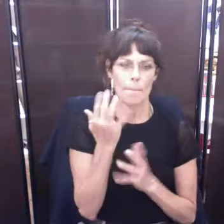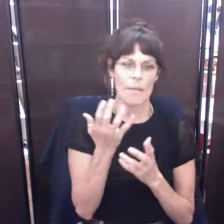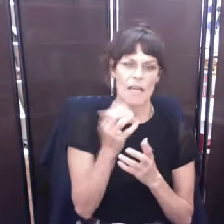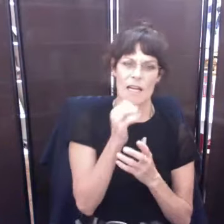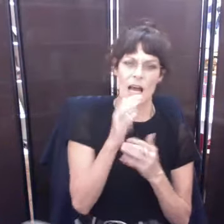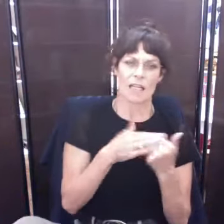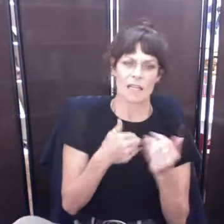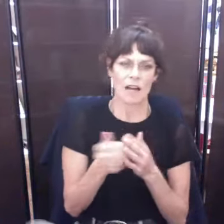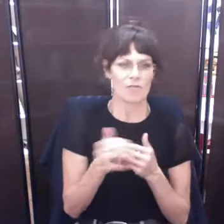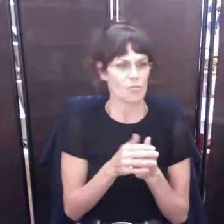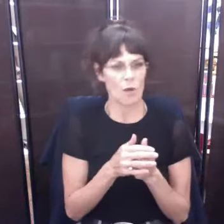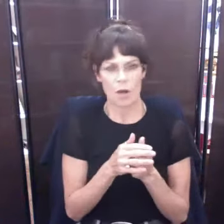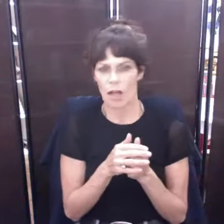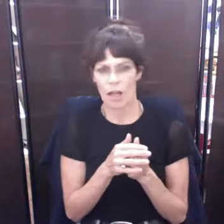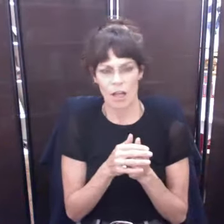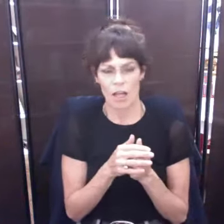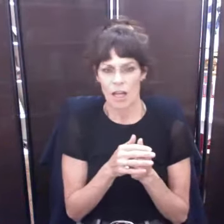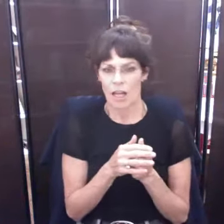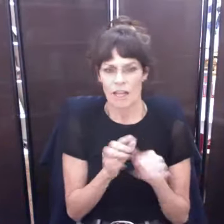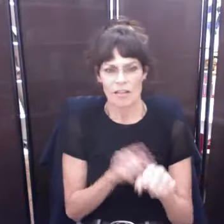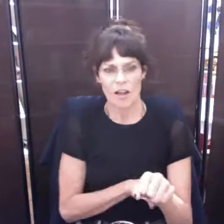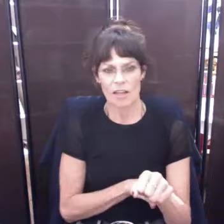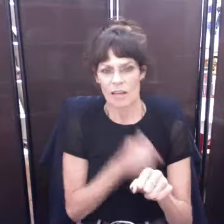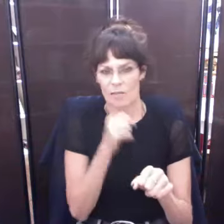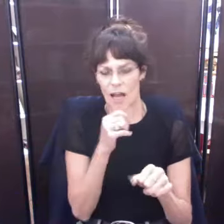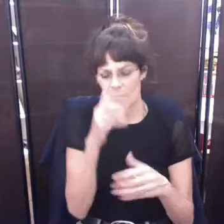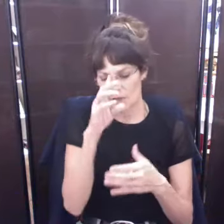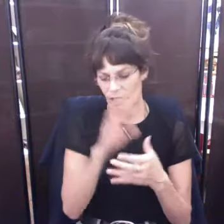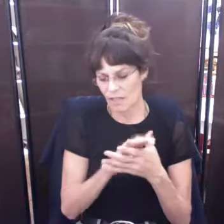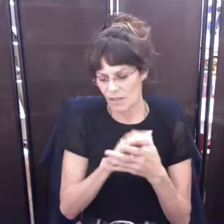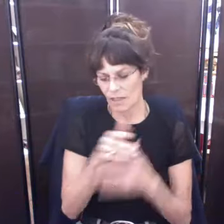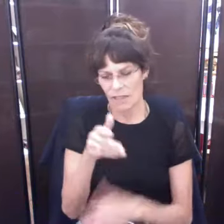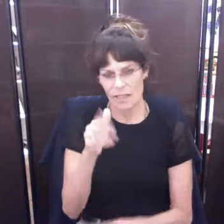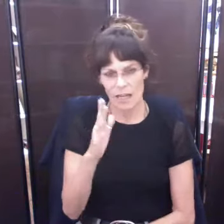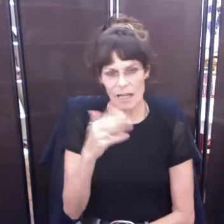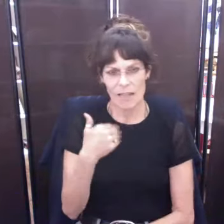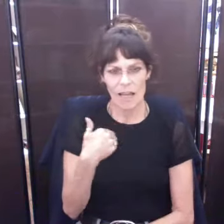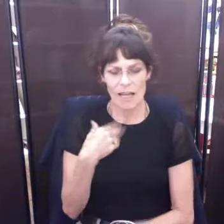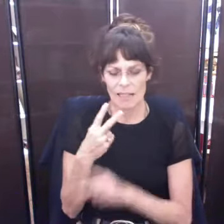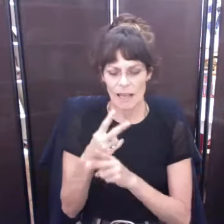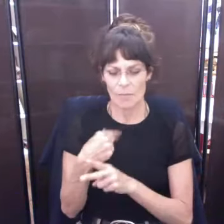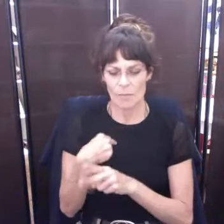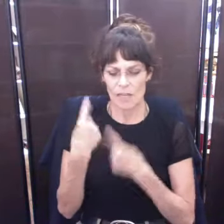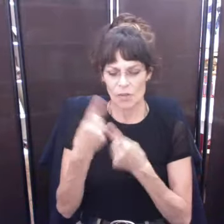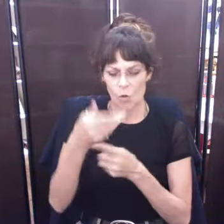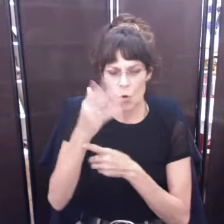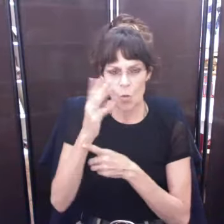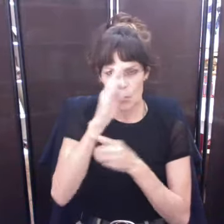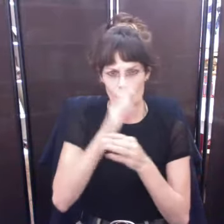to get as long as I'm not believing that the God that has kept me sober is going to continue to ride that path with